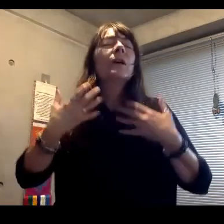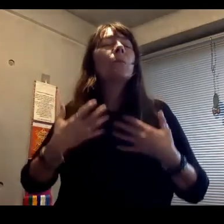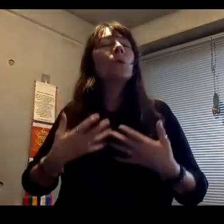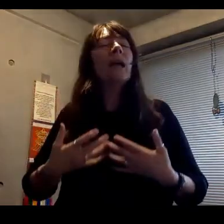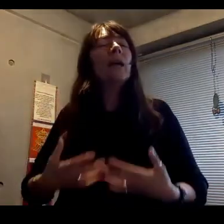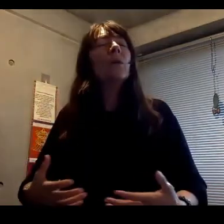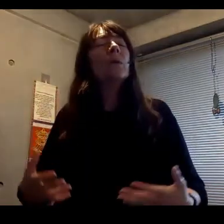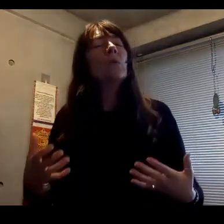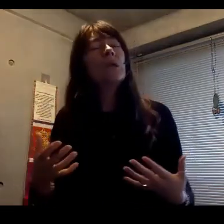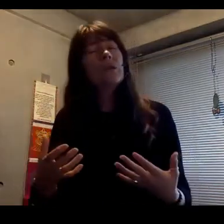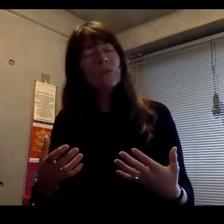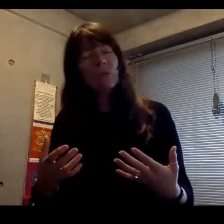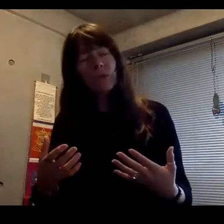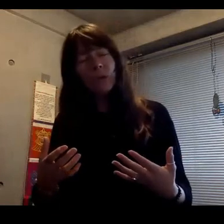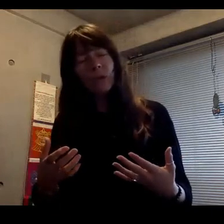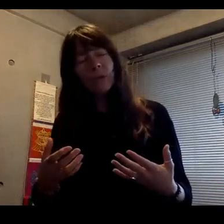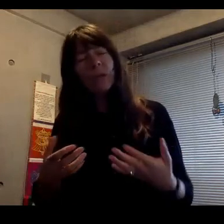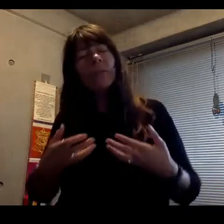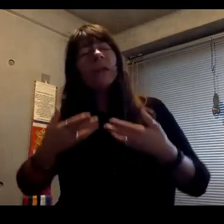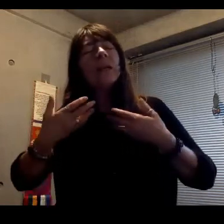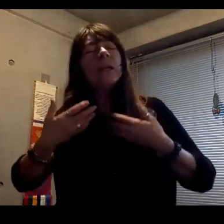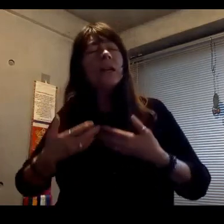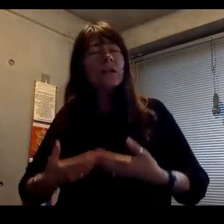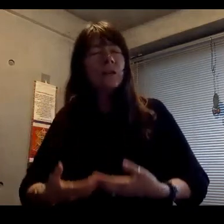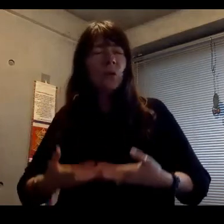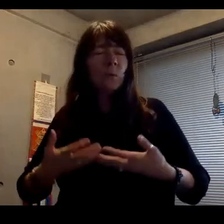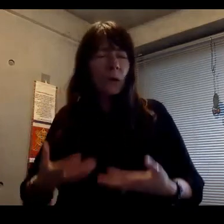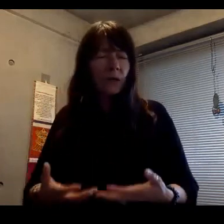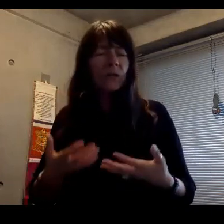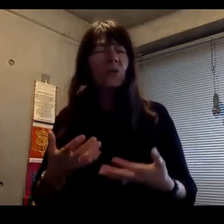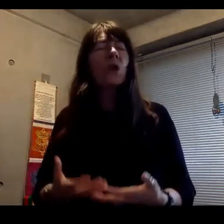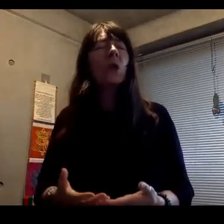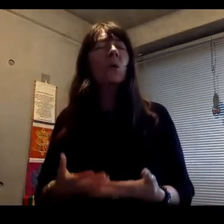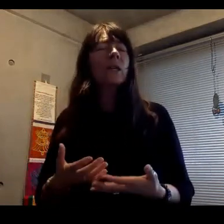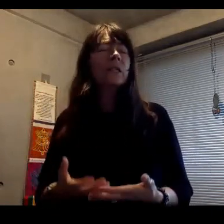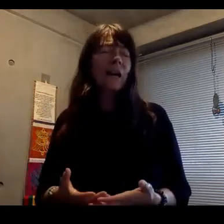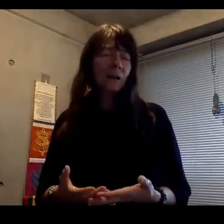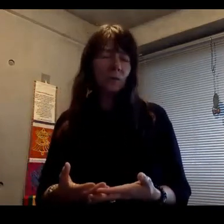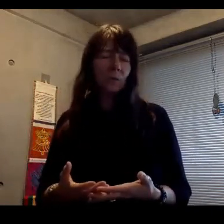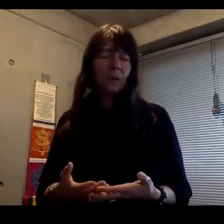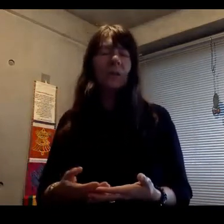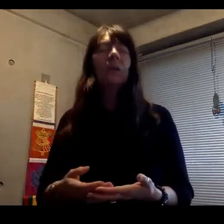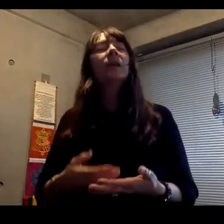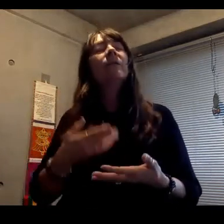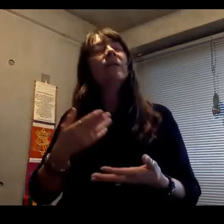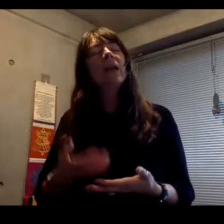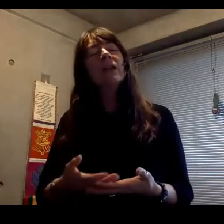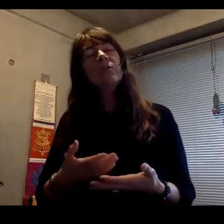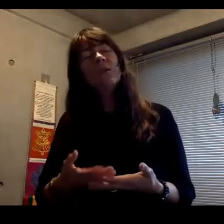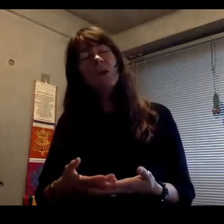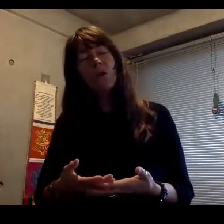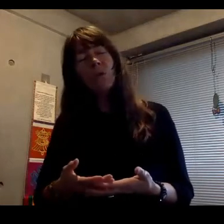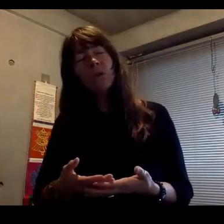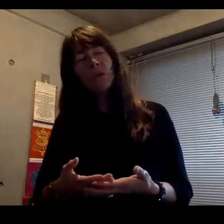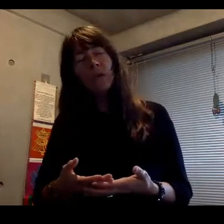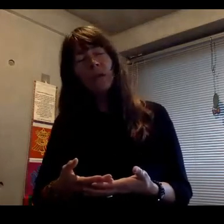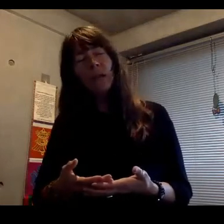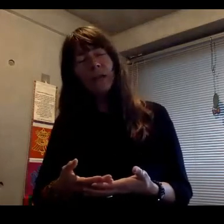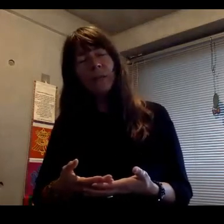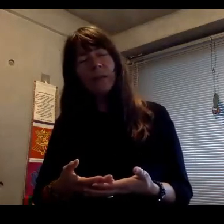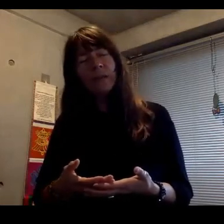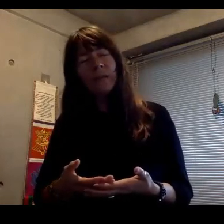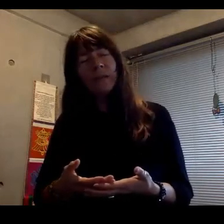the air that breathes through you, the ease in your body slowing down, then you know you're